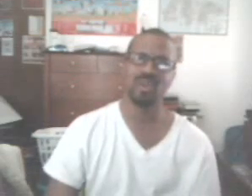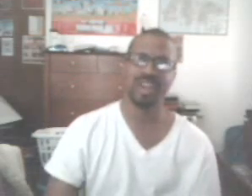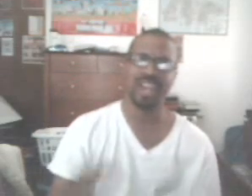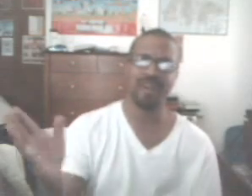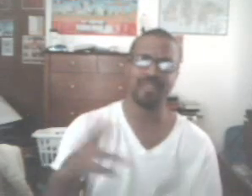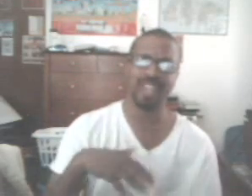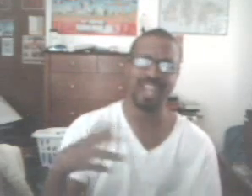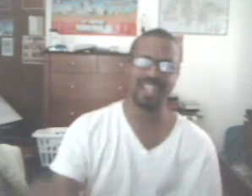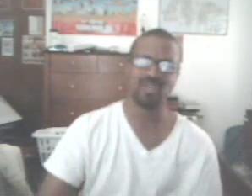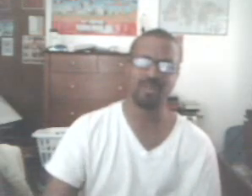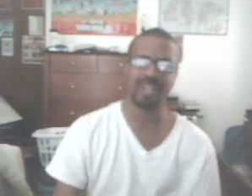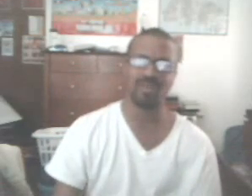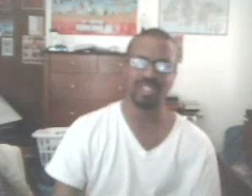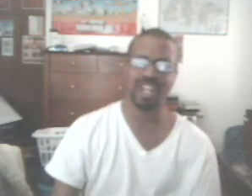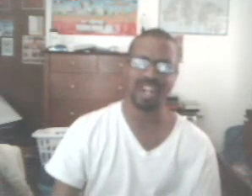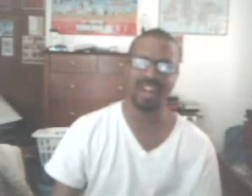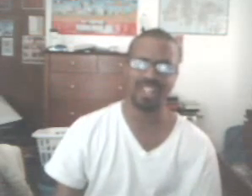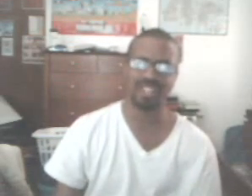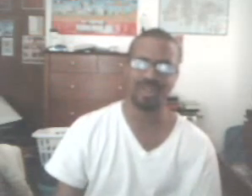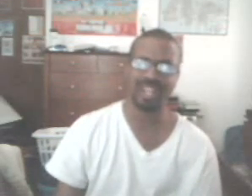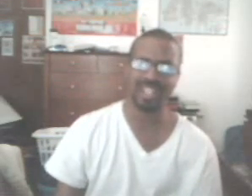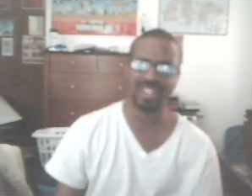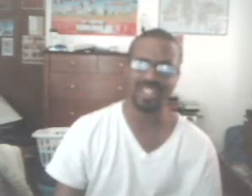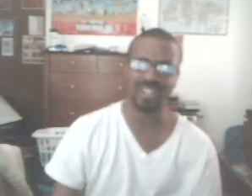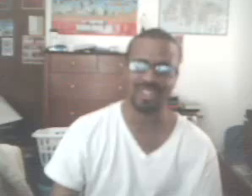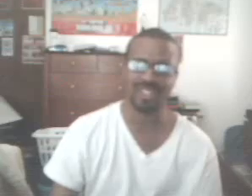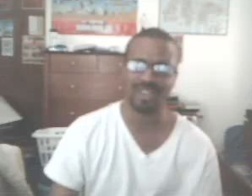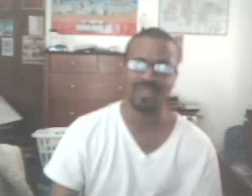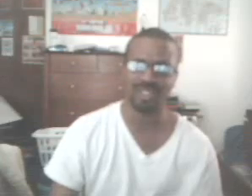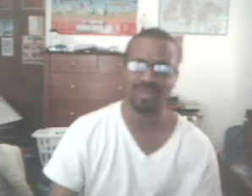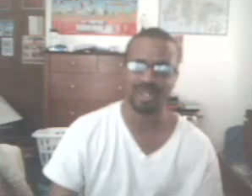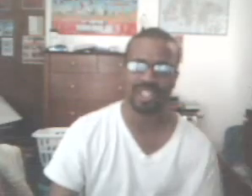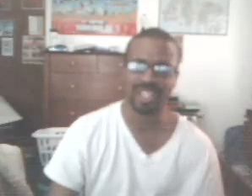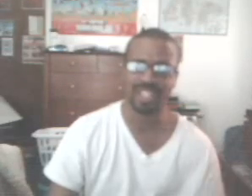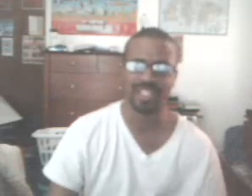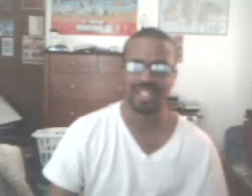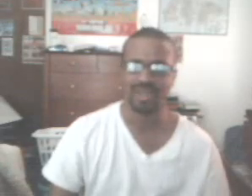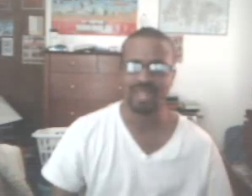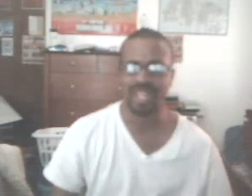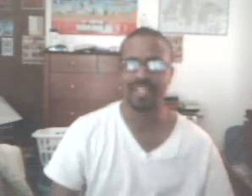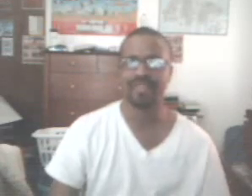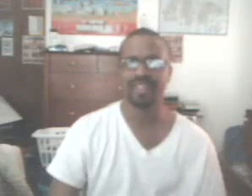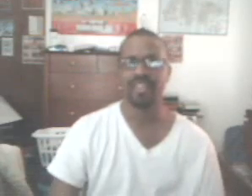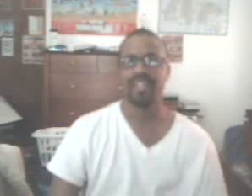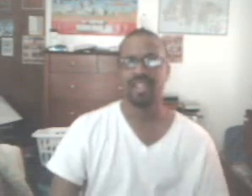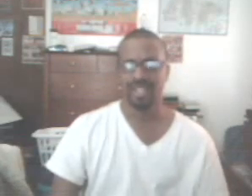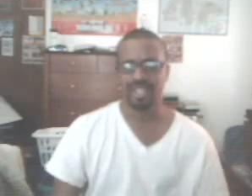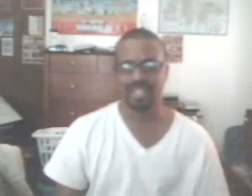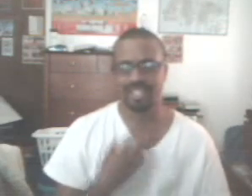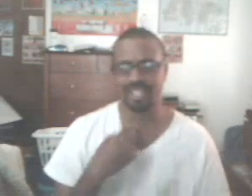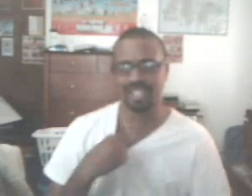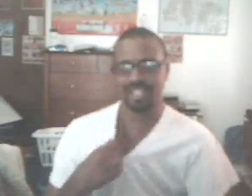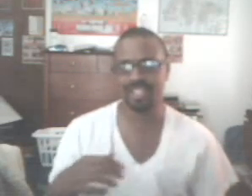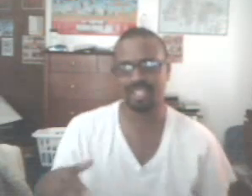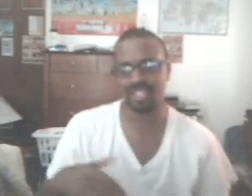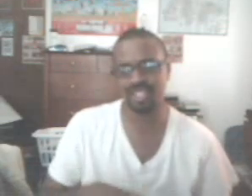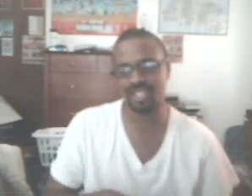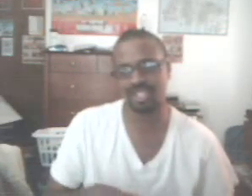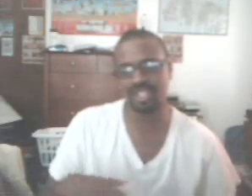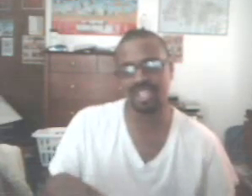know, after Alex Trebek retired, I sure would like to see Arthur on Jeopardy again, okay? Yes, indeed, just in